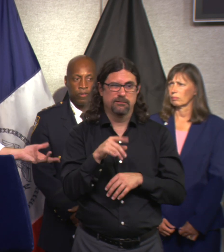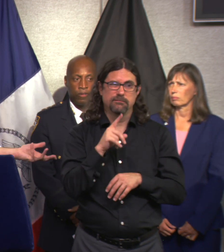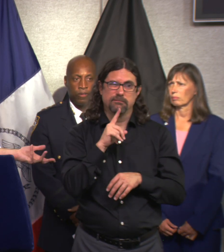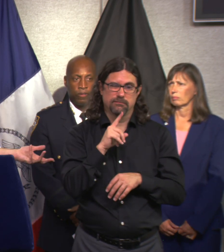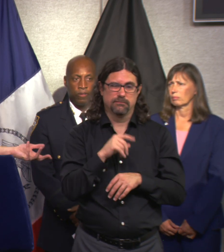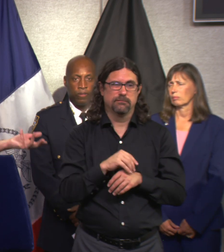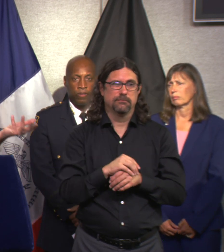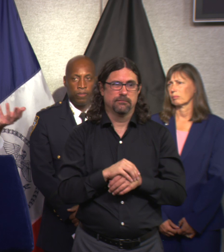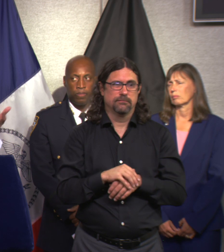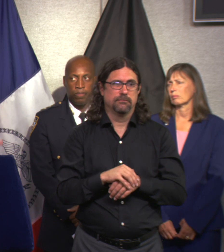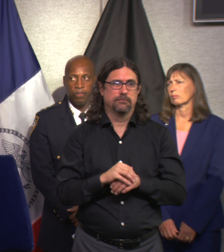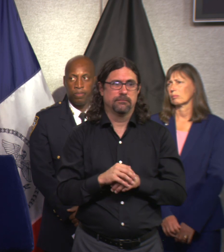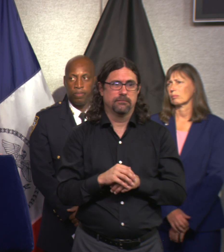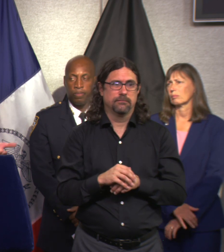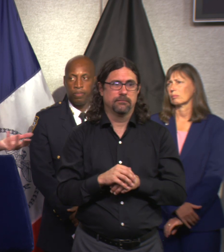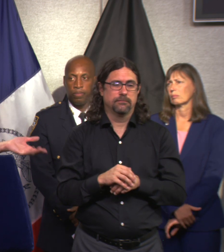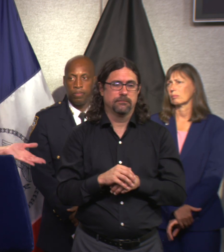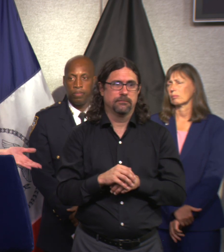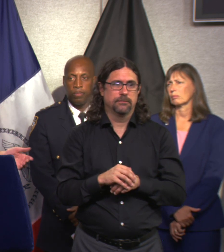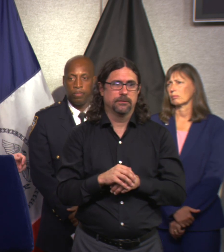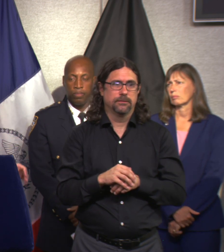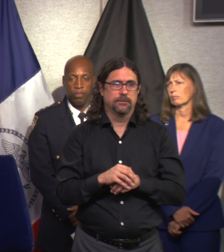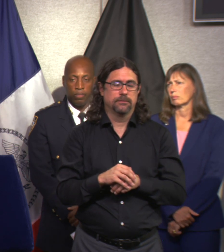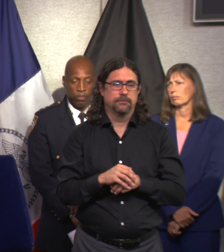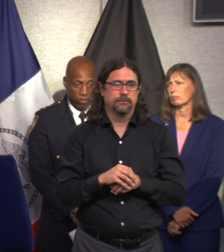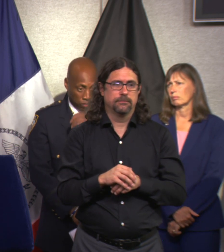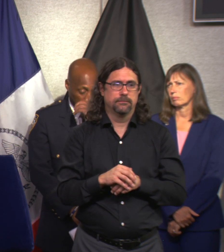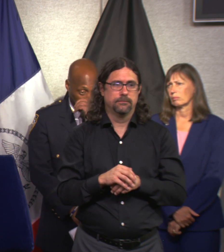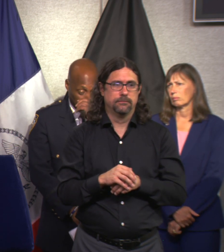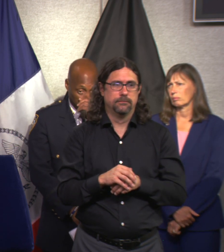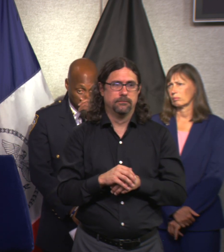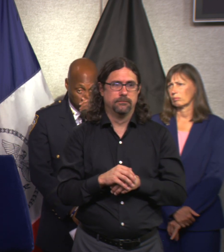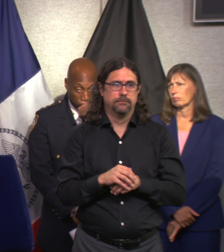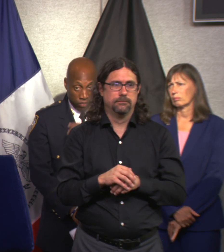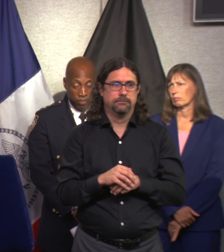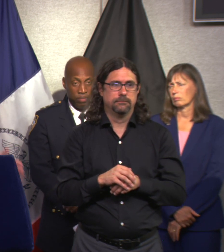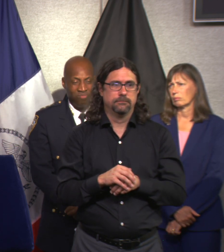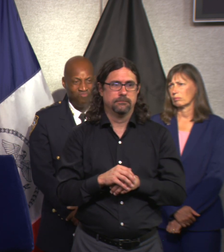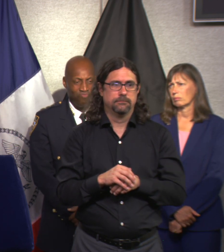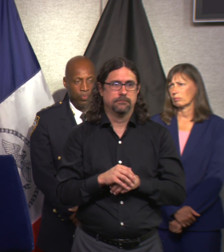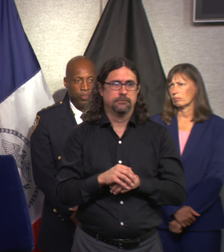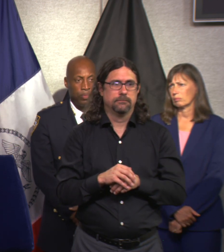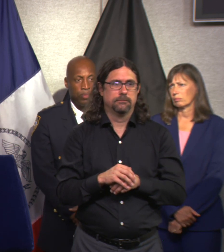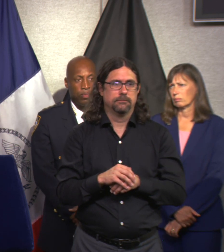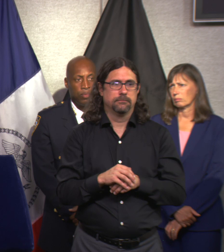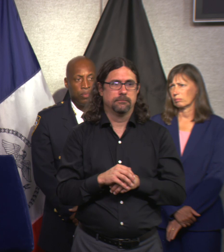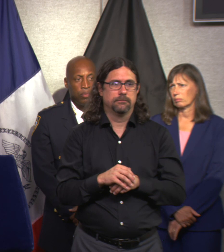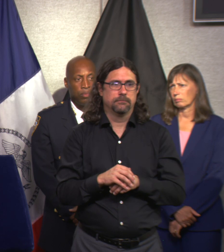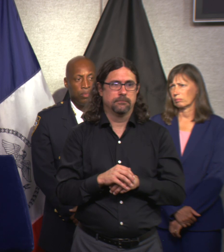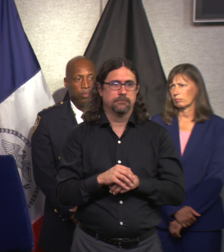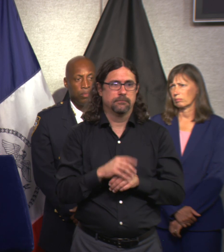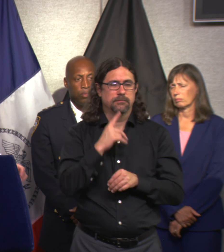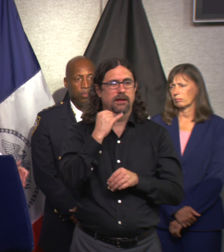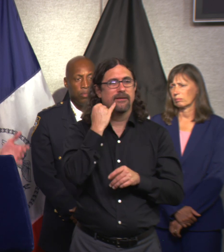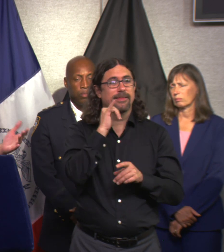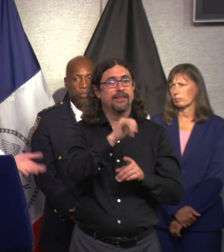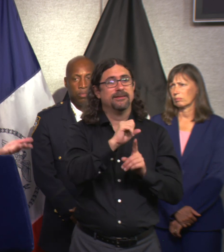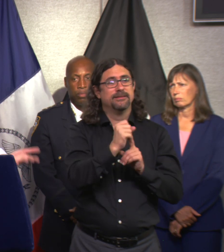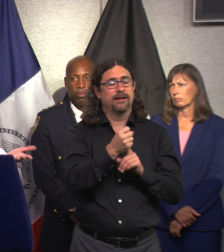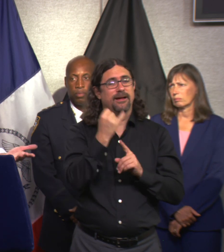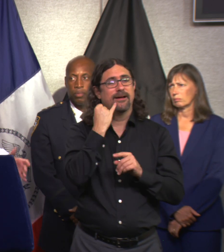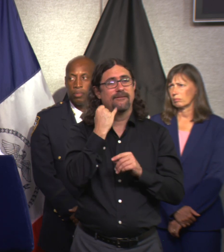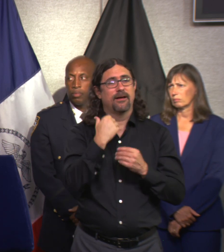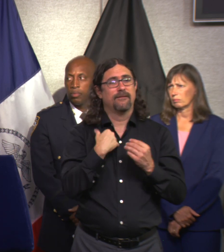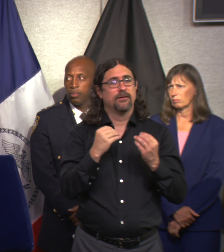brought in court for other charges, and those would obviously be potentially much more serious charges as opposed to just status of employment. And